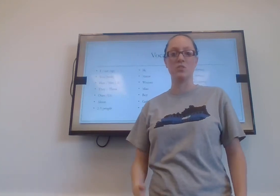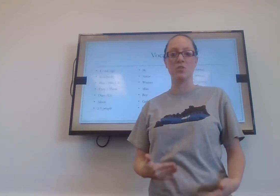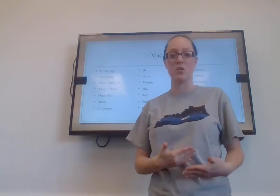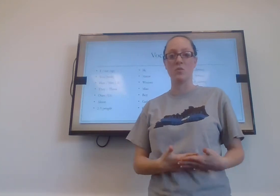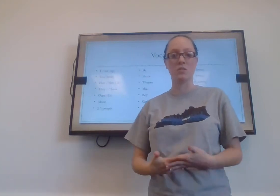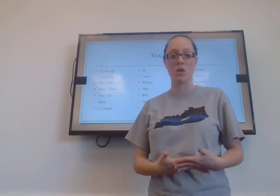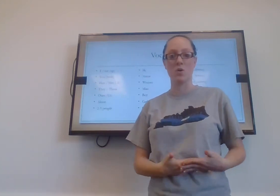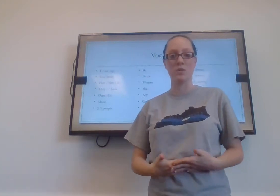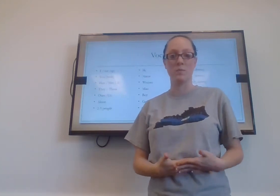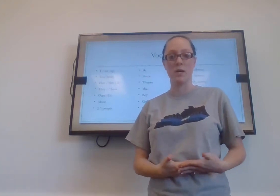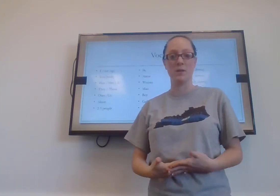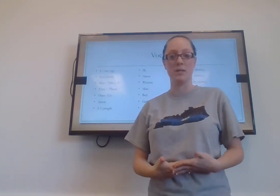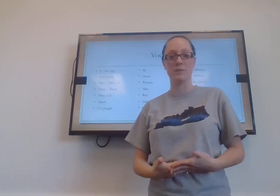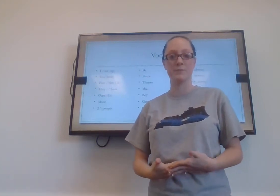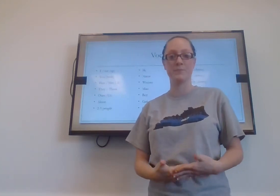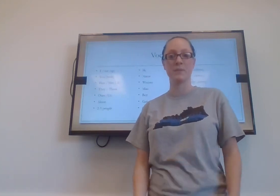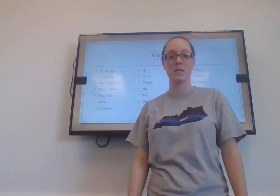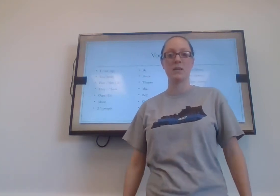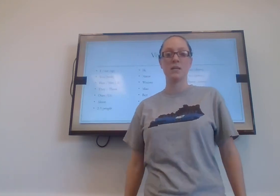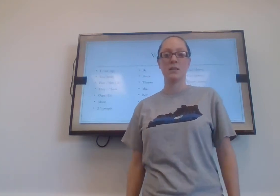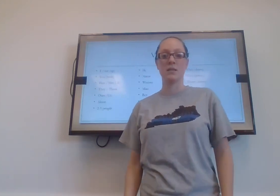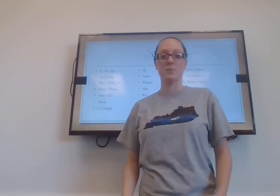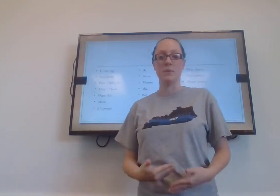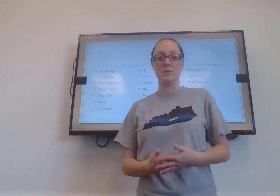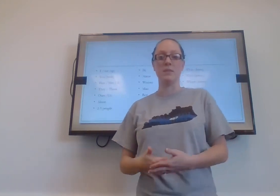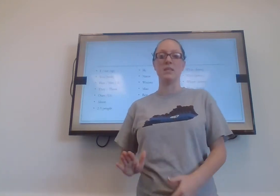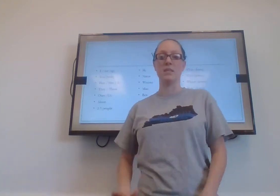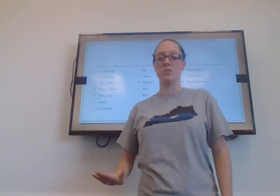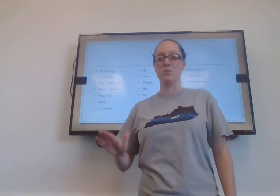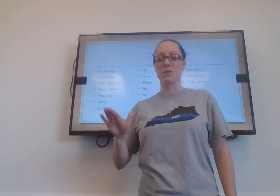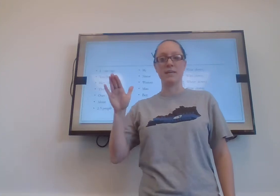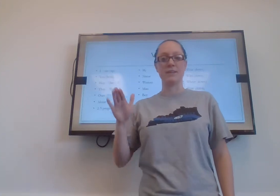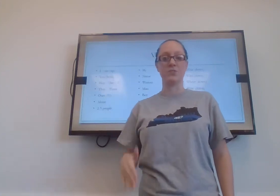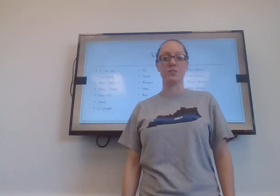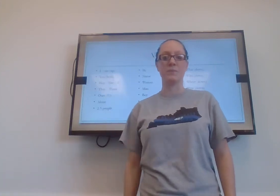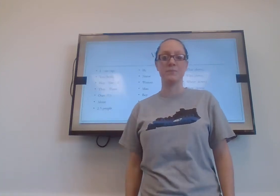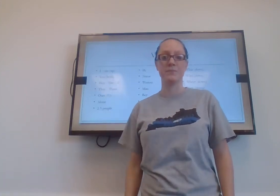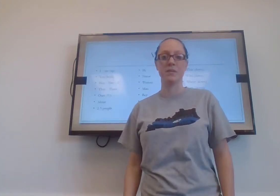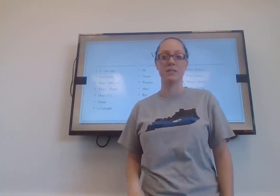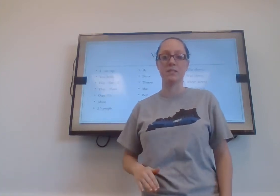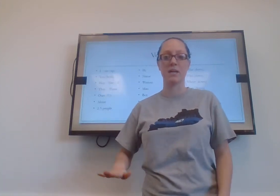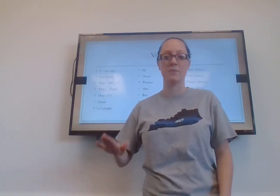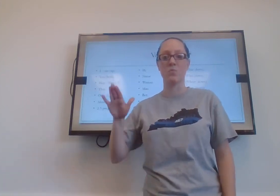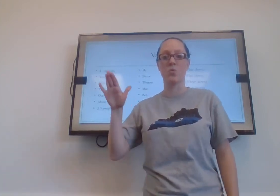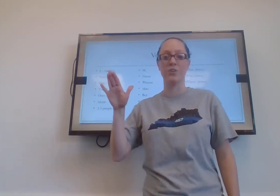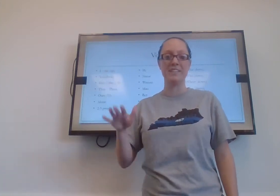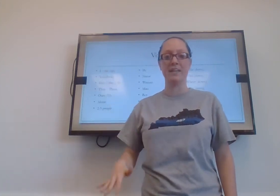you can always go with a baby, and then if you want to stature them and kind of more detail